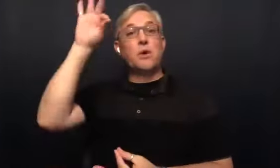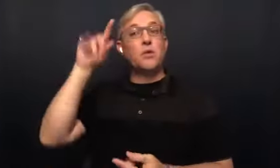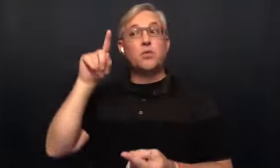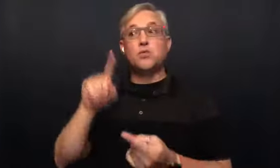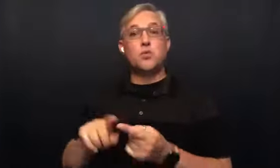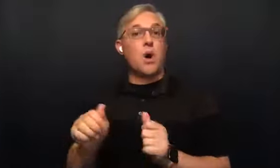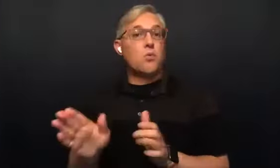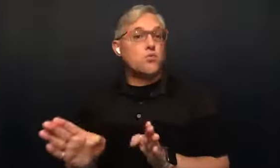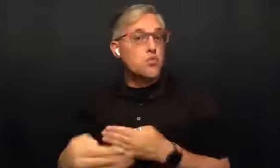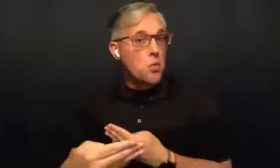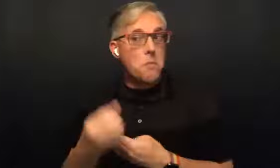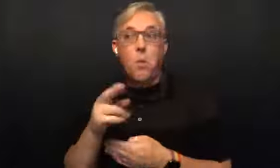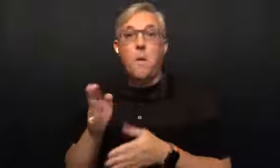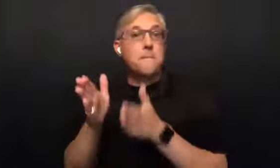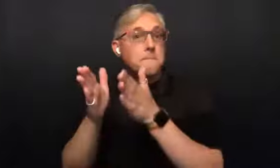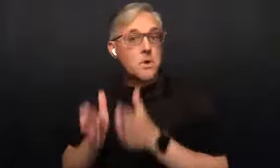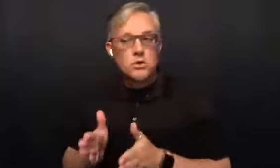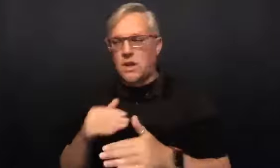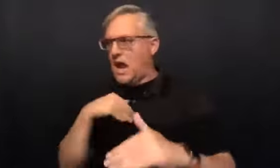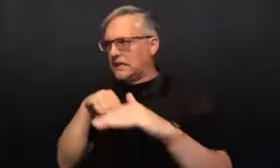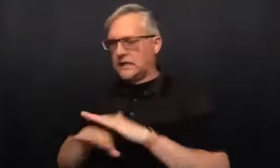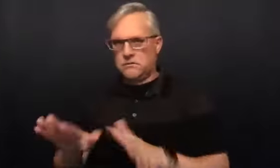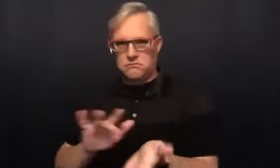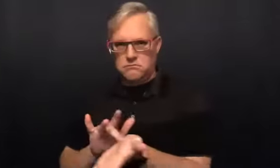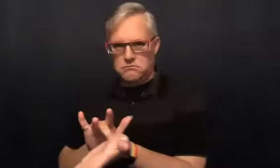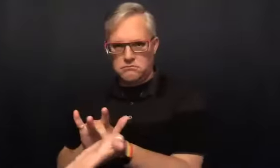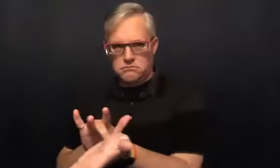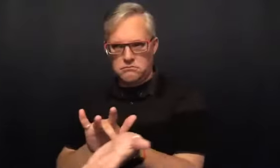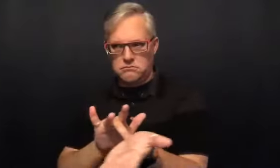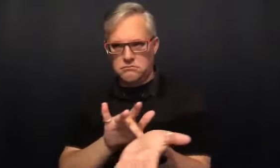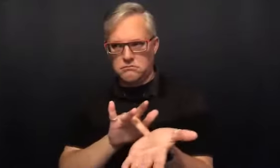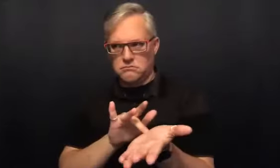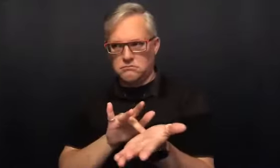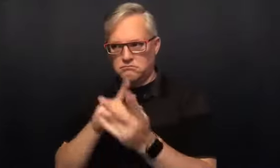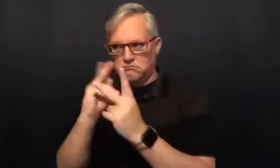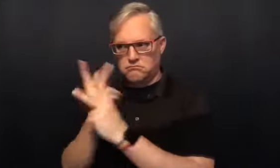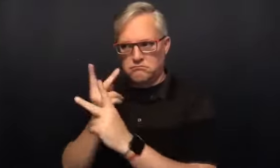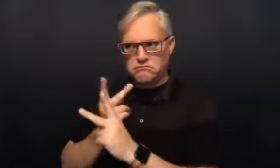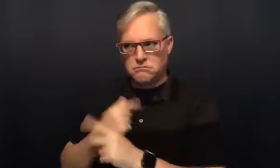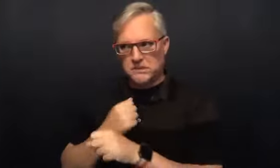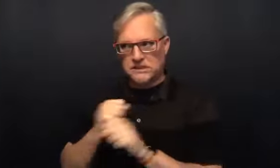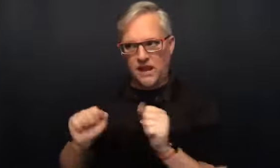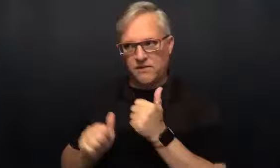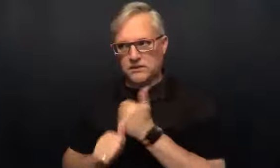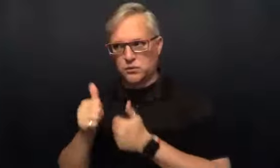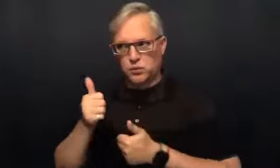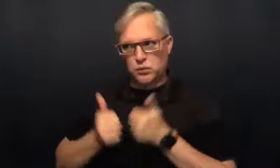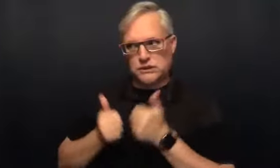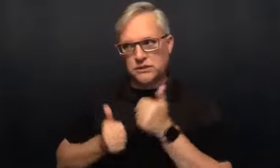a person and take the temperature of the room and I try to figure things out and determine whether or not I'm safe. So here I am trying to figure things out